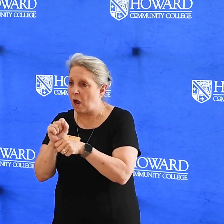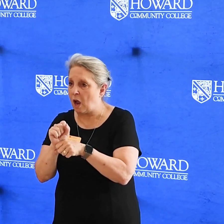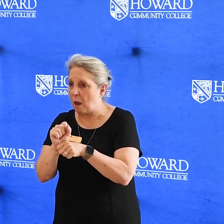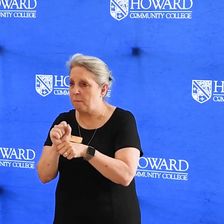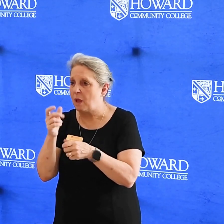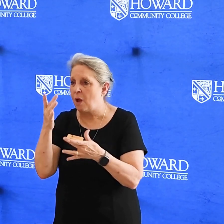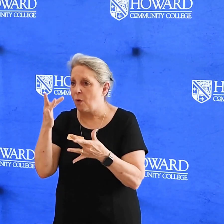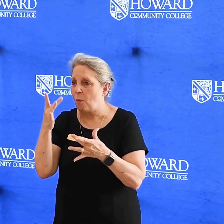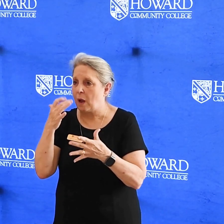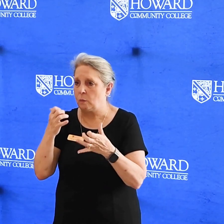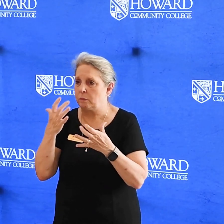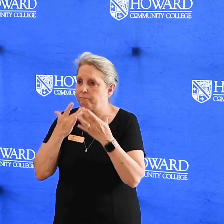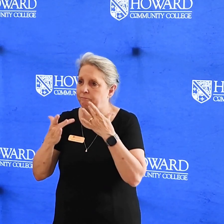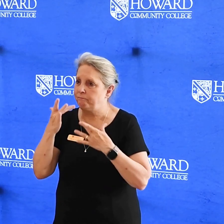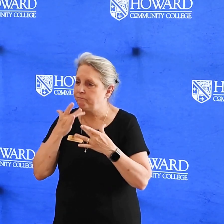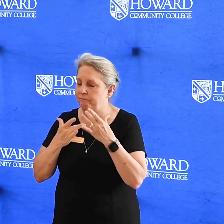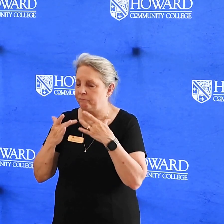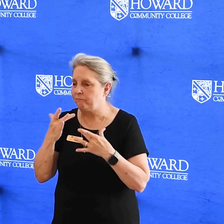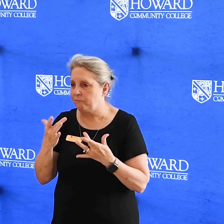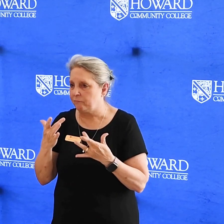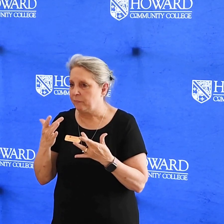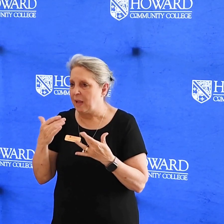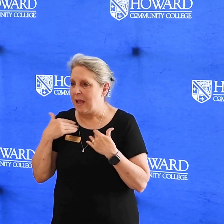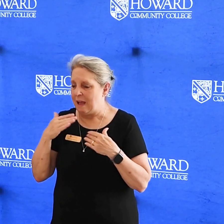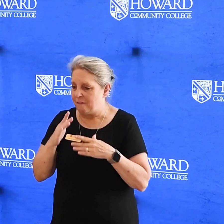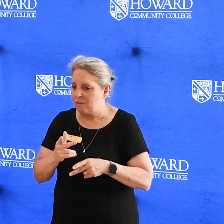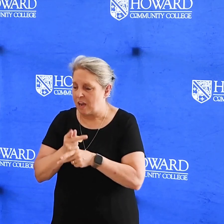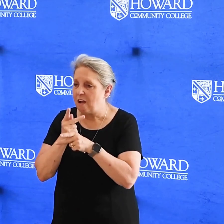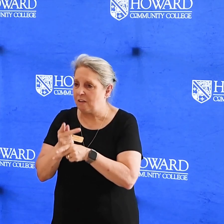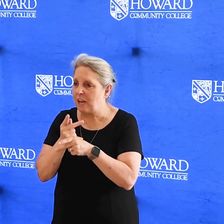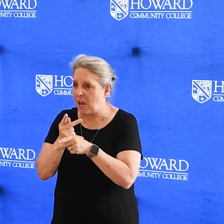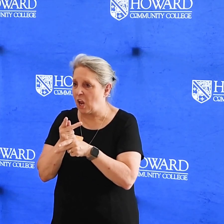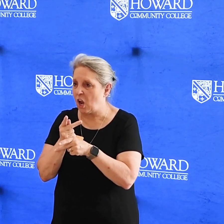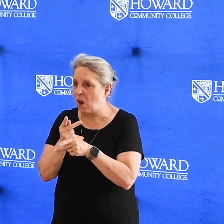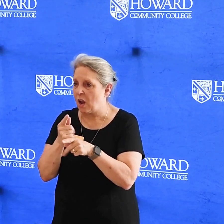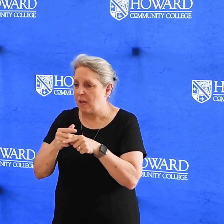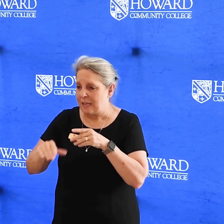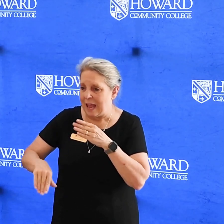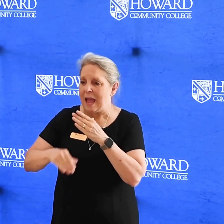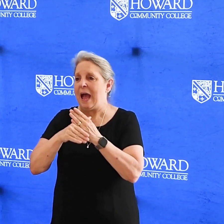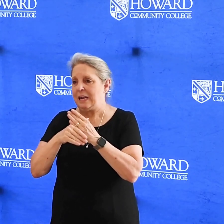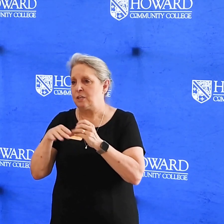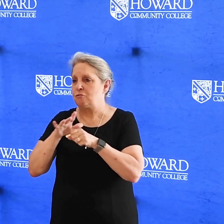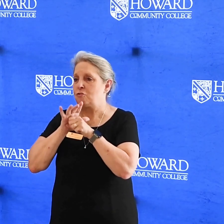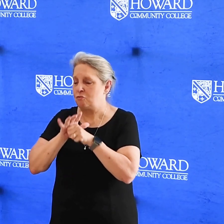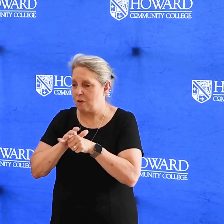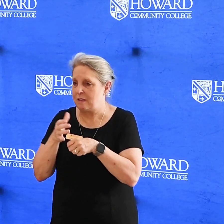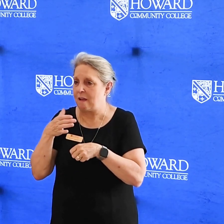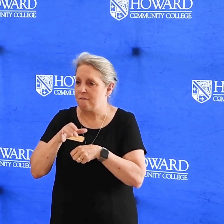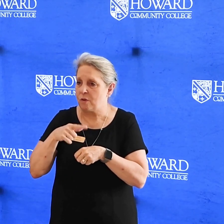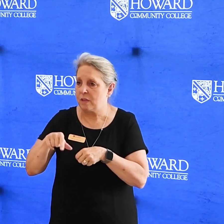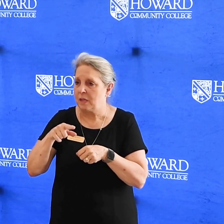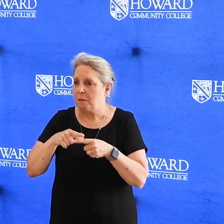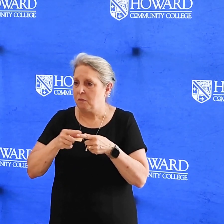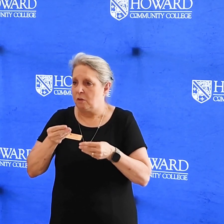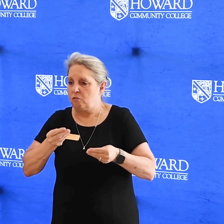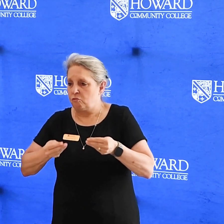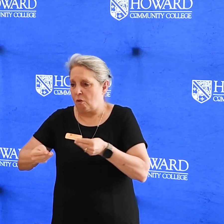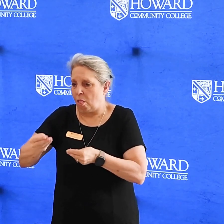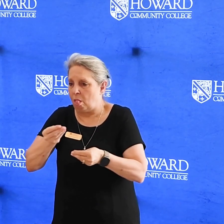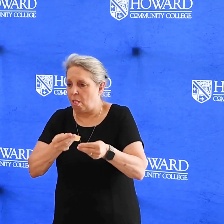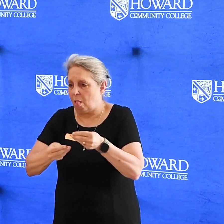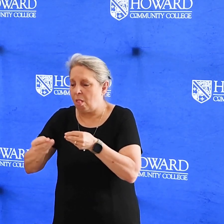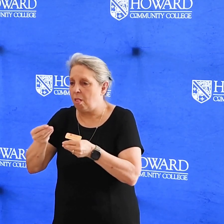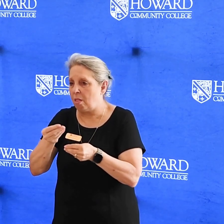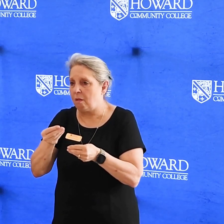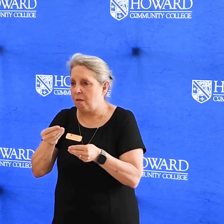just to make ends meet, to have childcare as an added stressor, forcing them to juggle